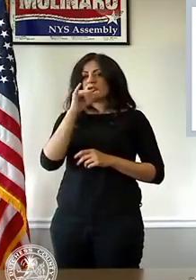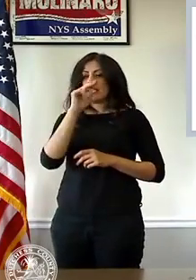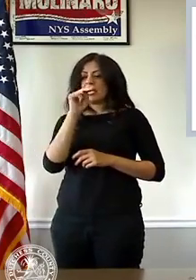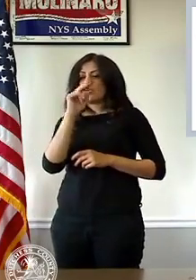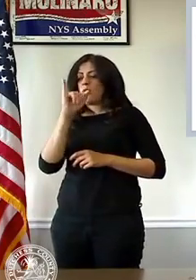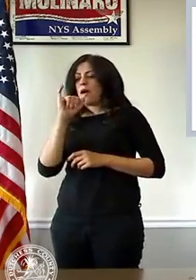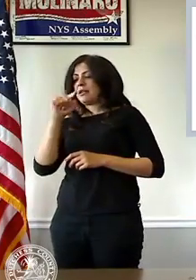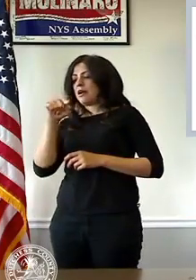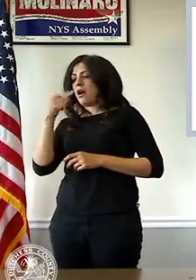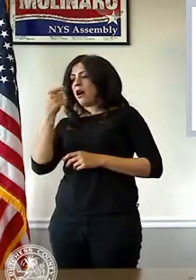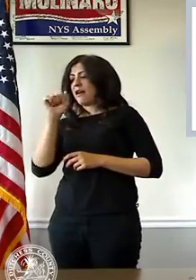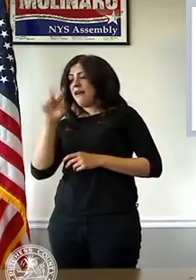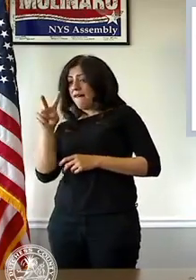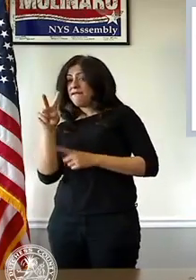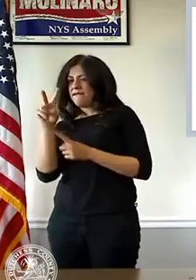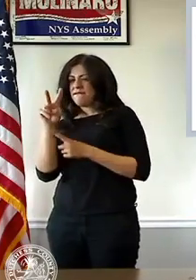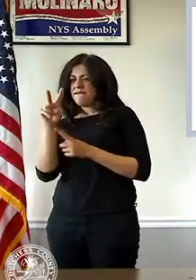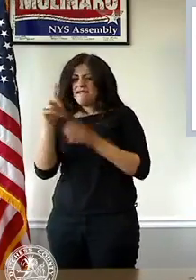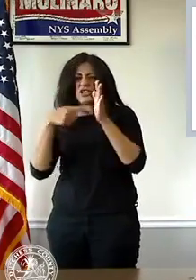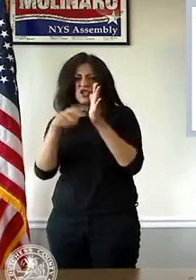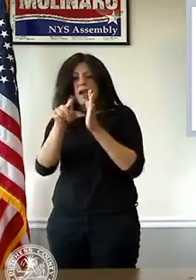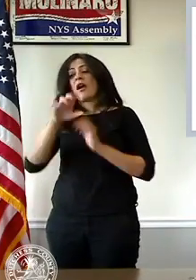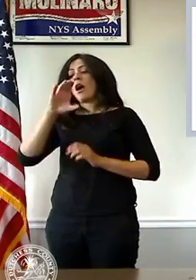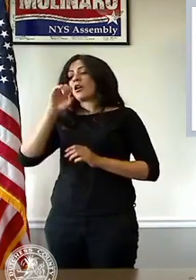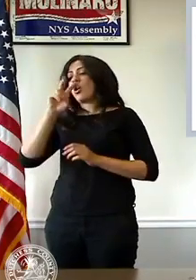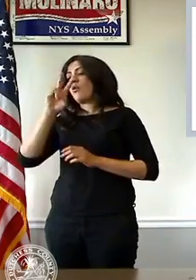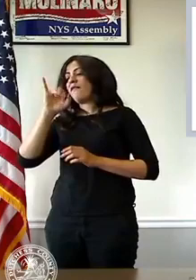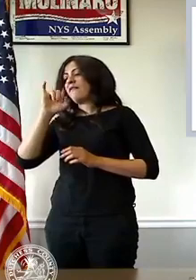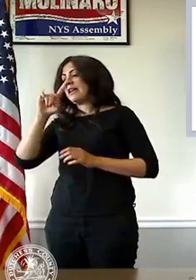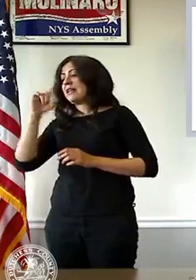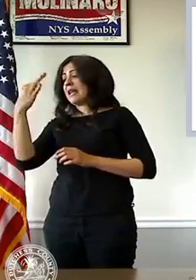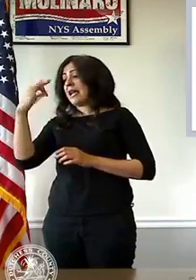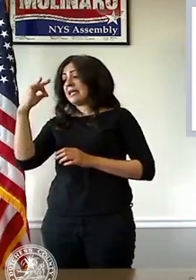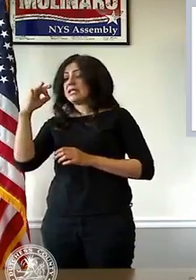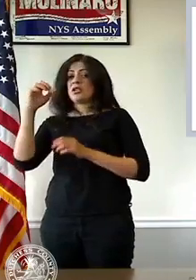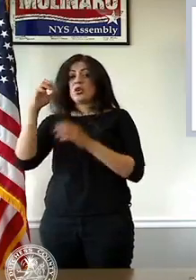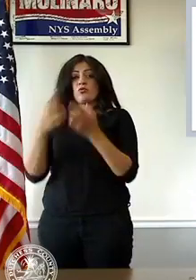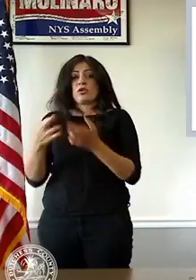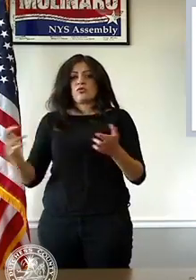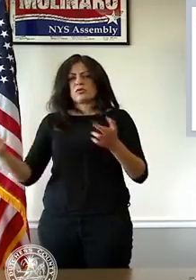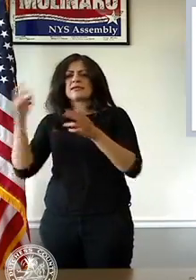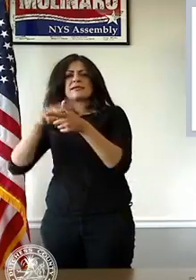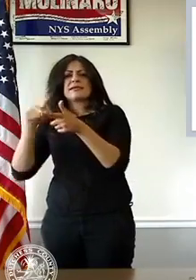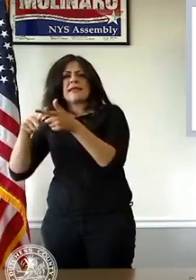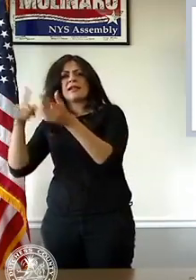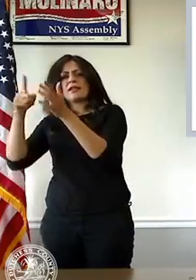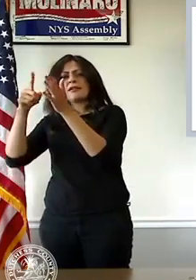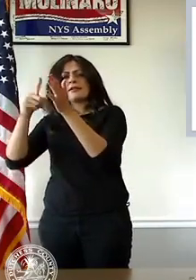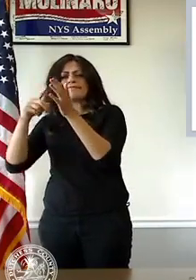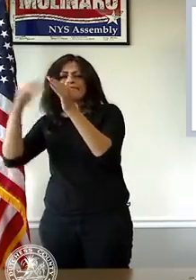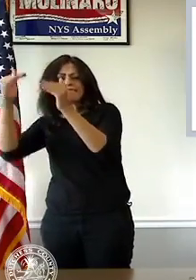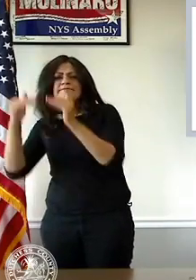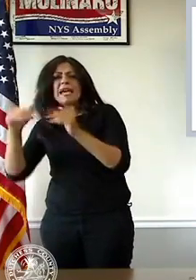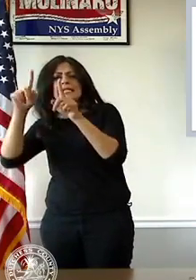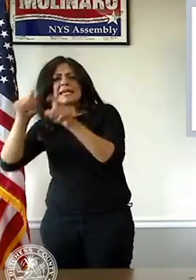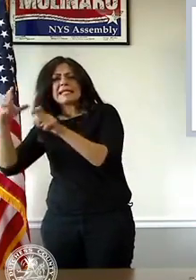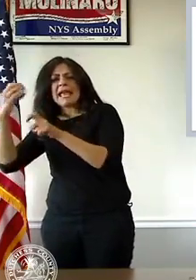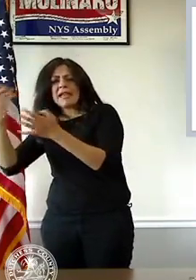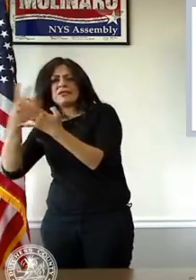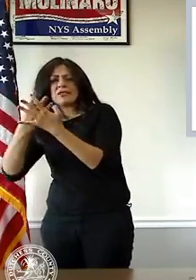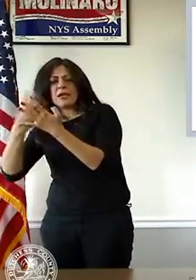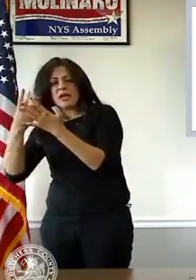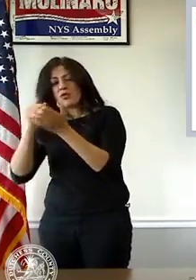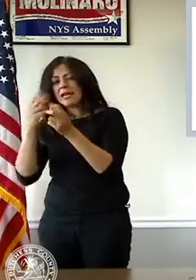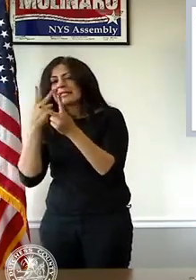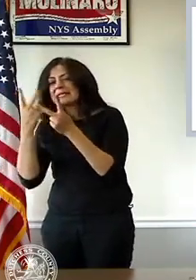dutchessny.gov. dutchessny.gov, go to COVID-19 resources, and then testing and screening. You'll see